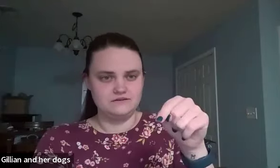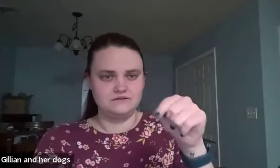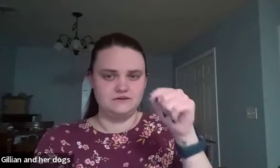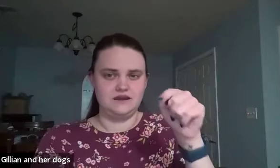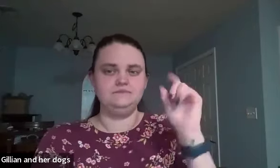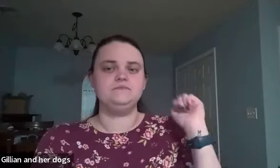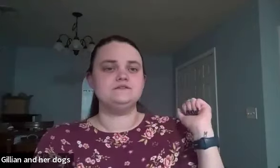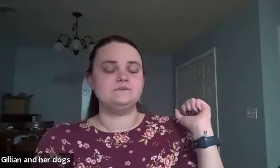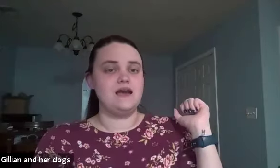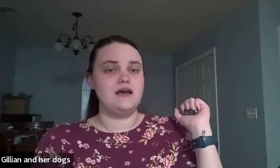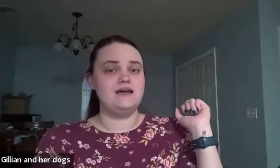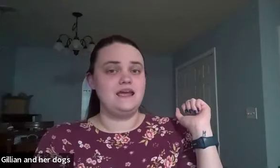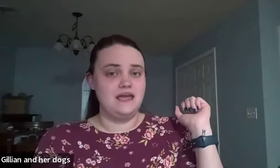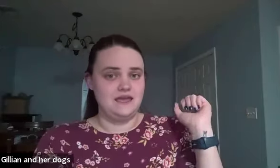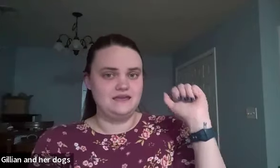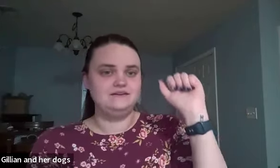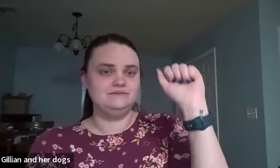on. Okay, so we had A,